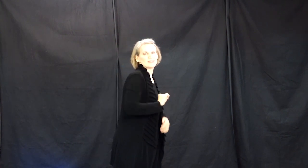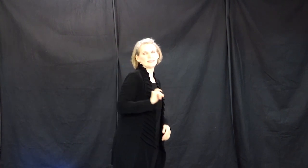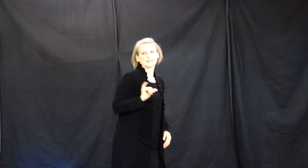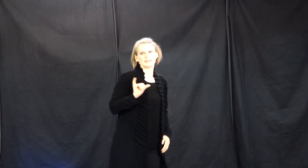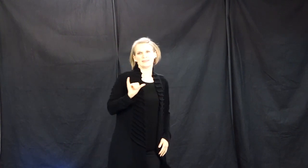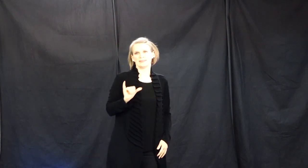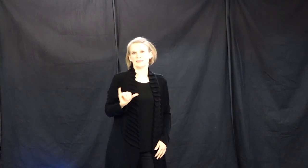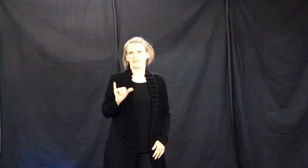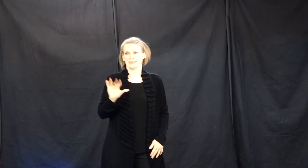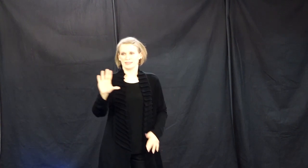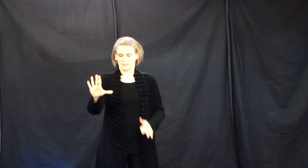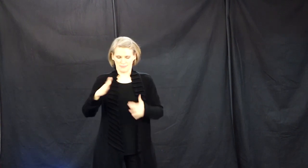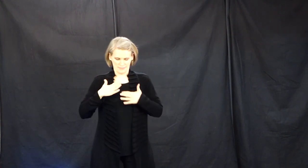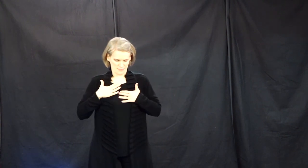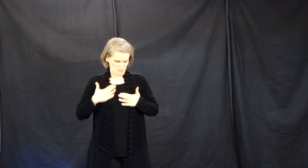They row him back across the Hudson.